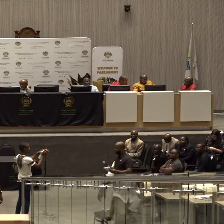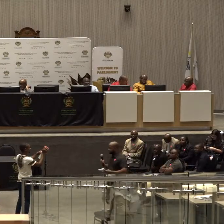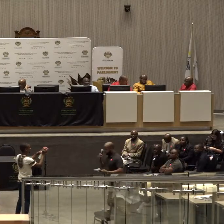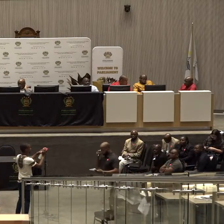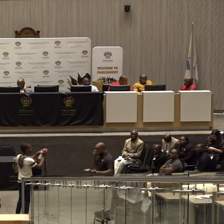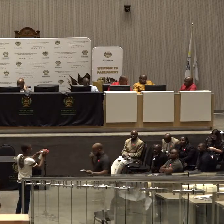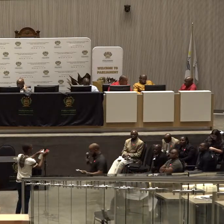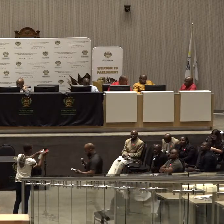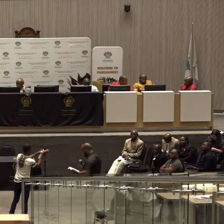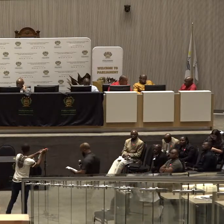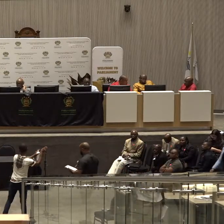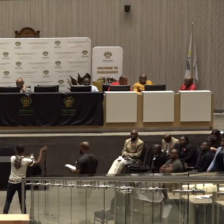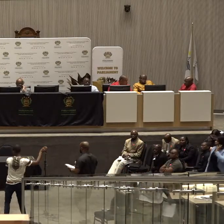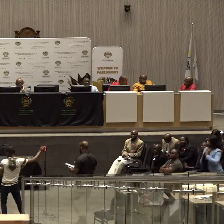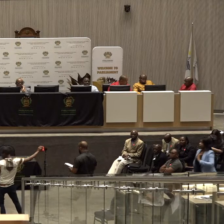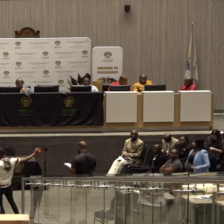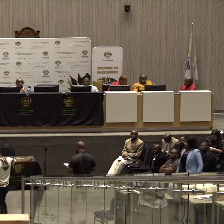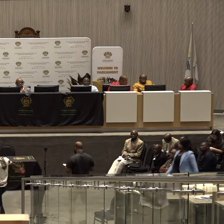foreign